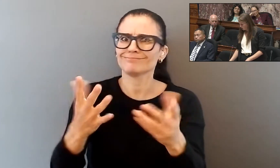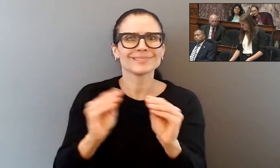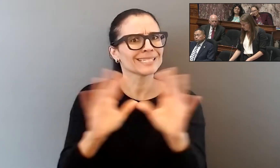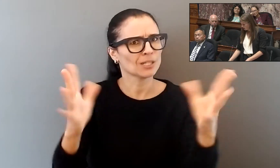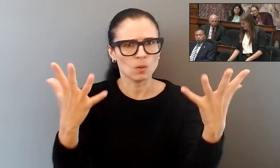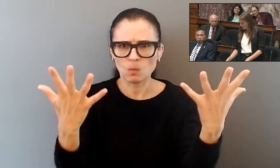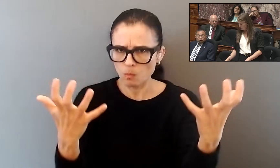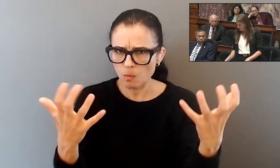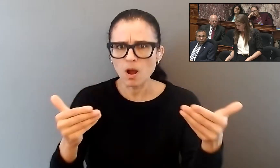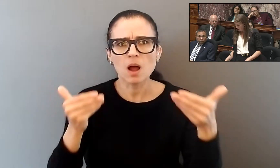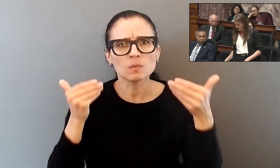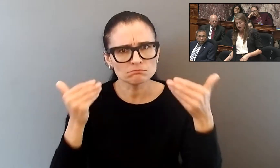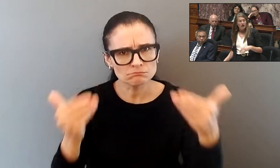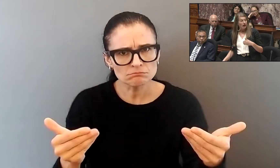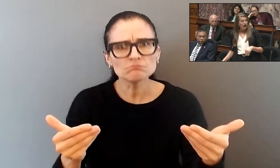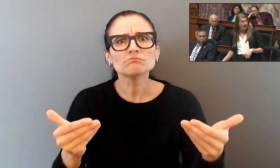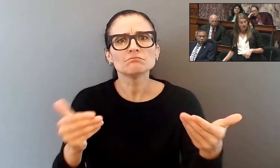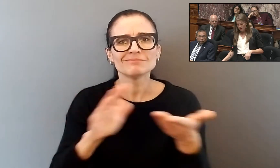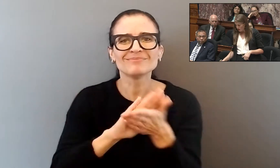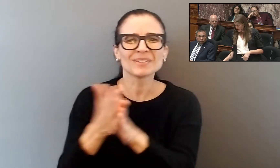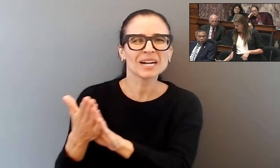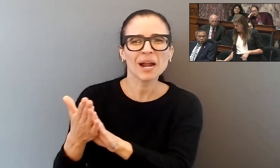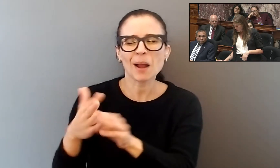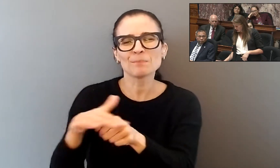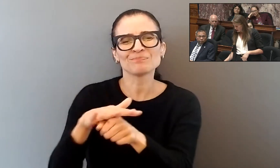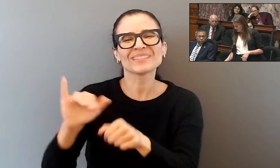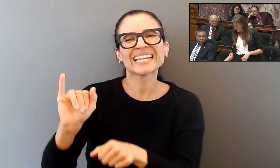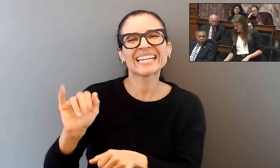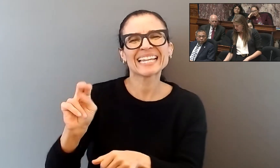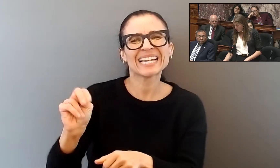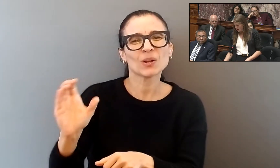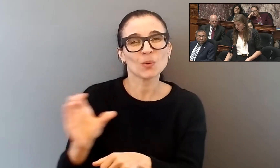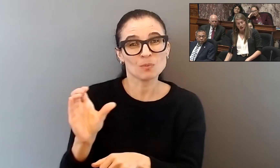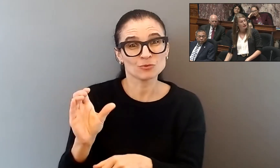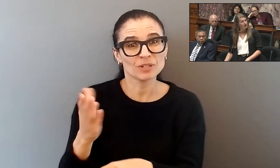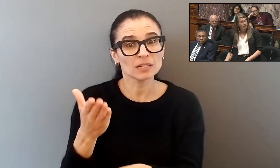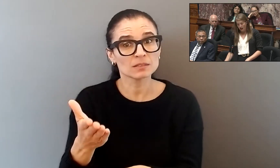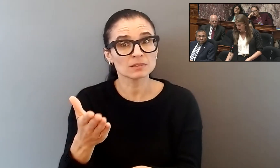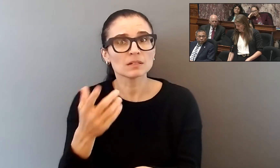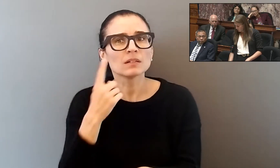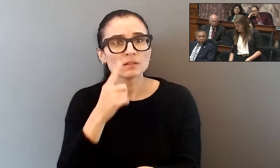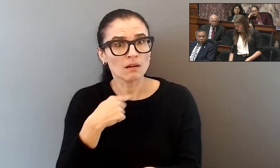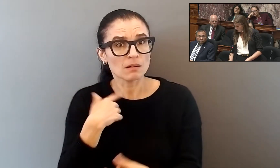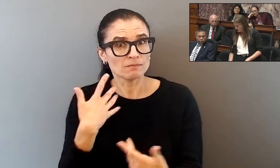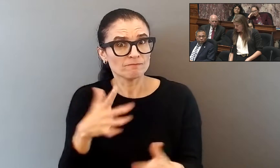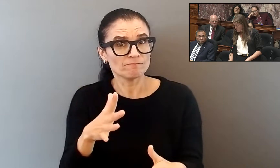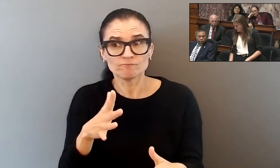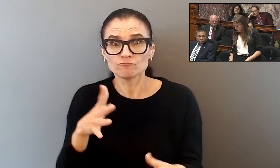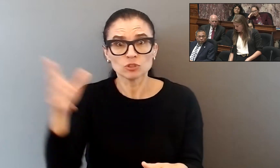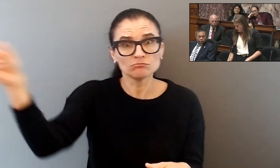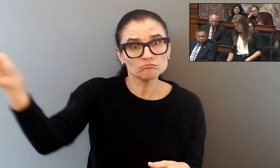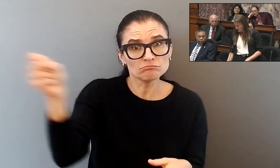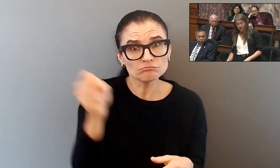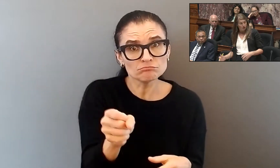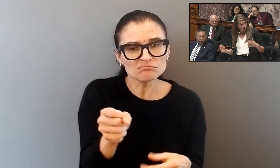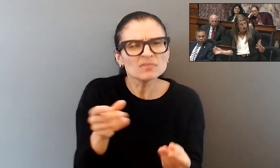by local decision-making. I have appointed a facilitator to support a productive path forward toward